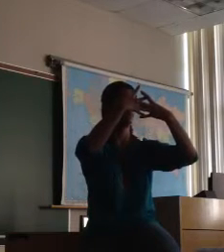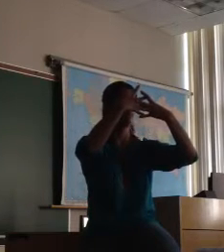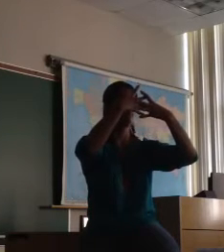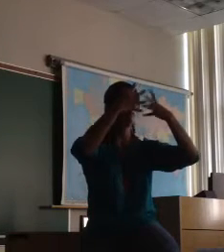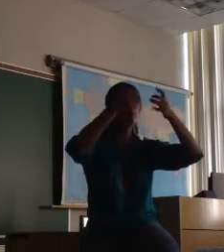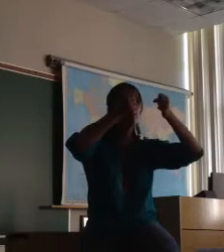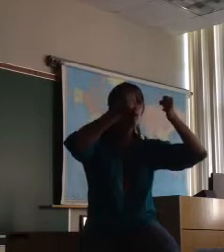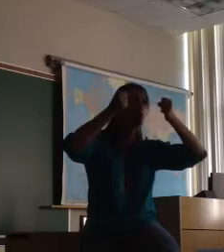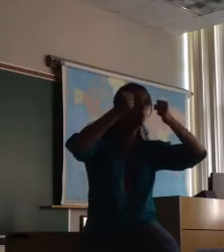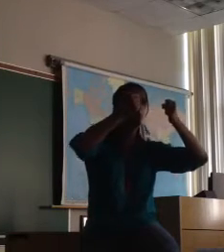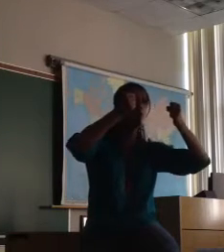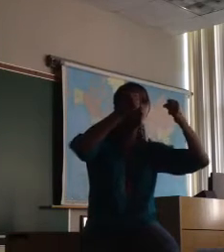So the fingers come out.